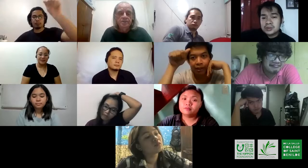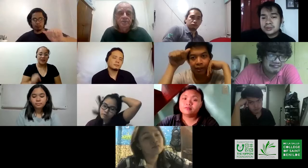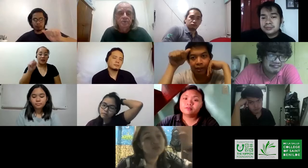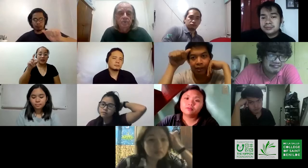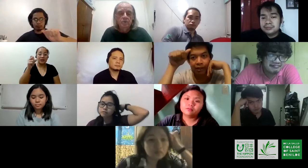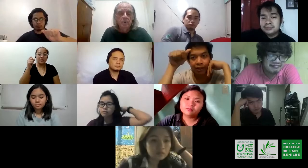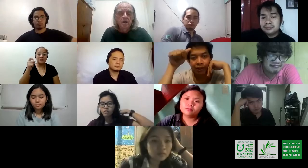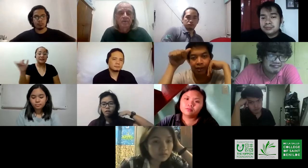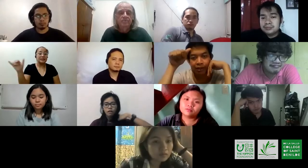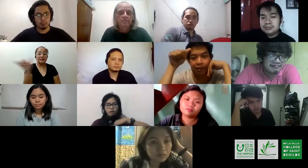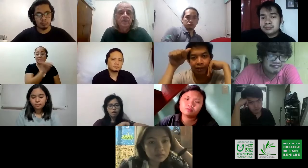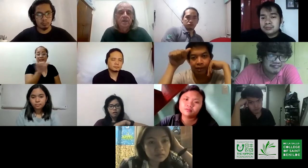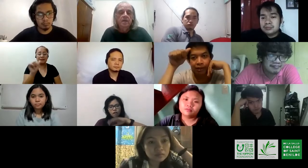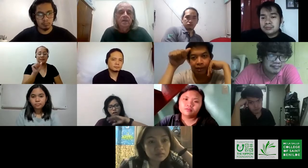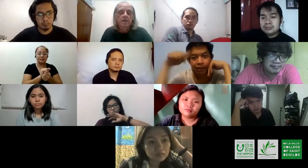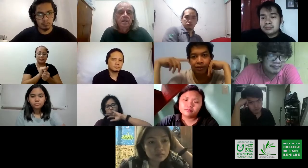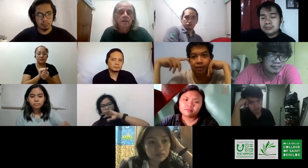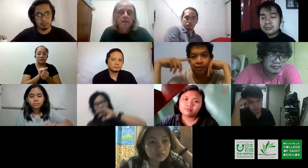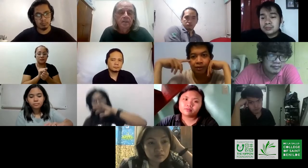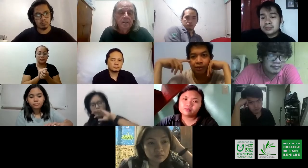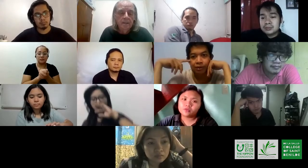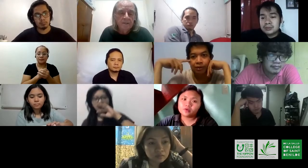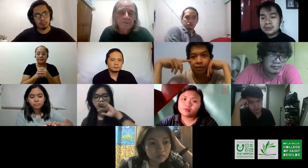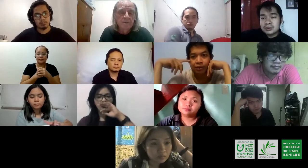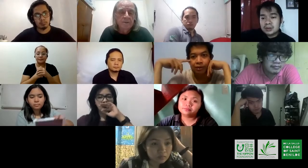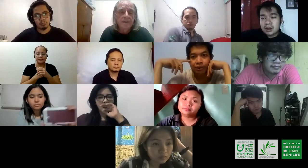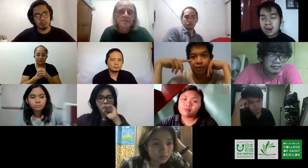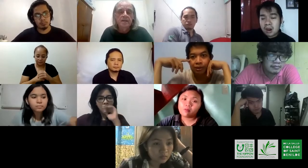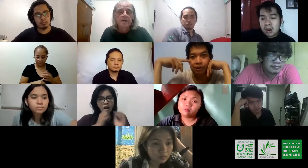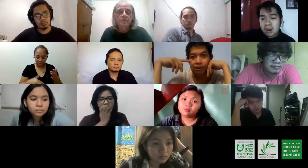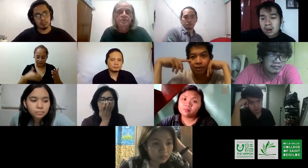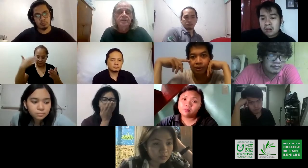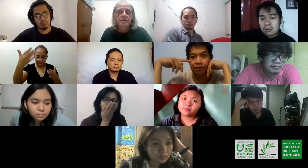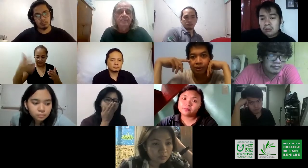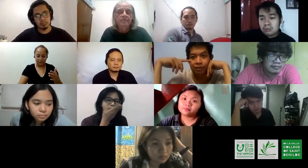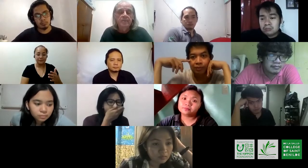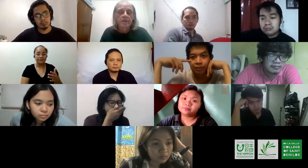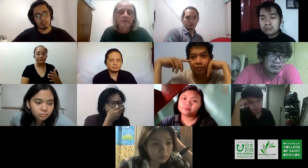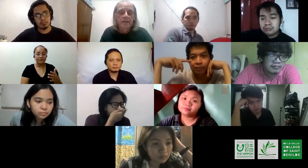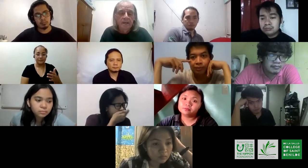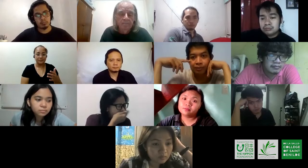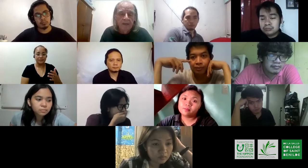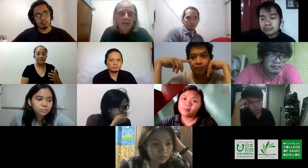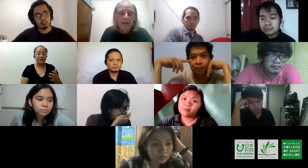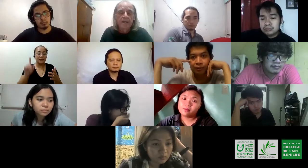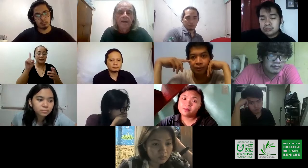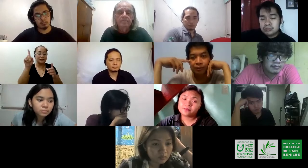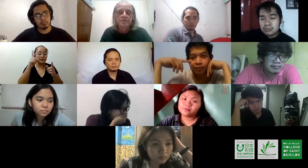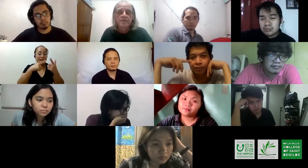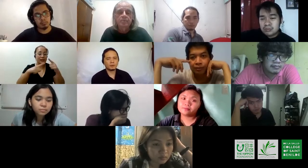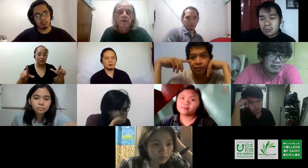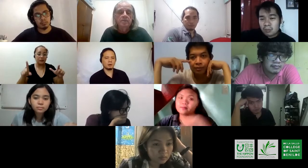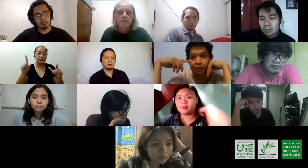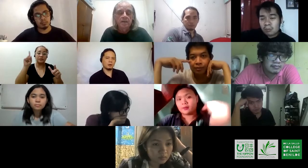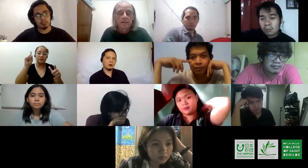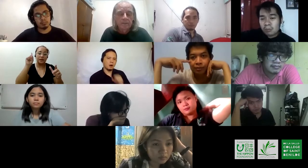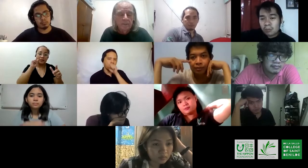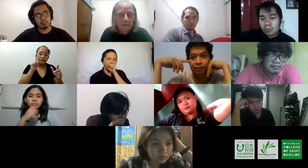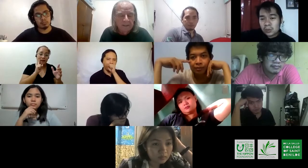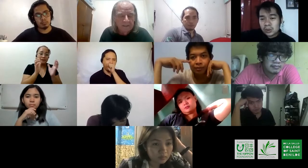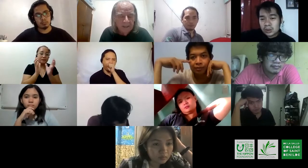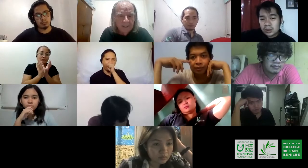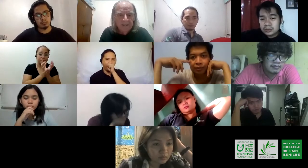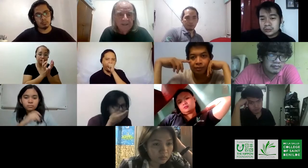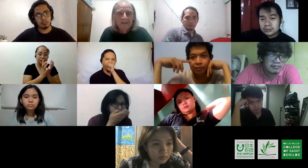same is true of the next one about sign language and deaf community. It may have a separate sign